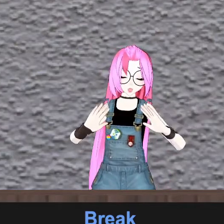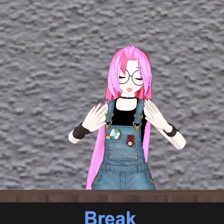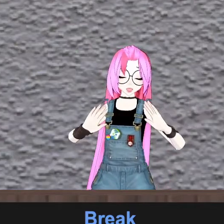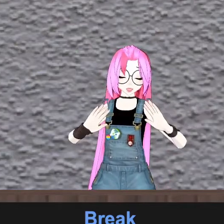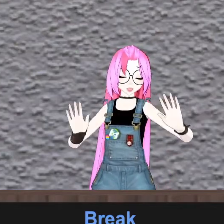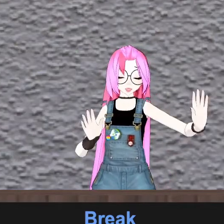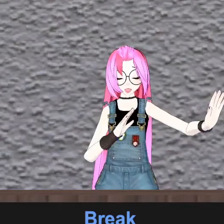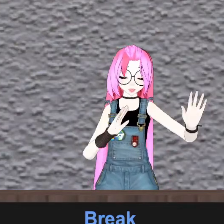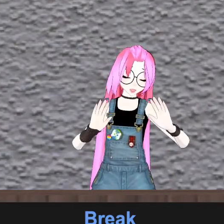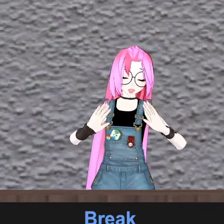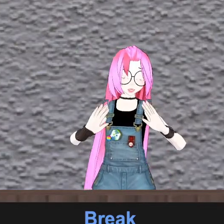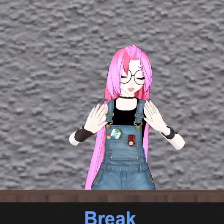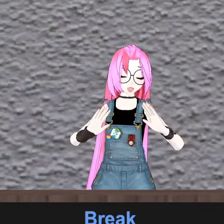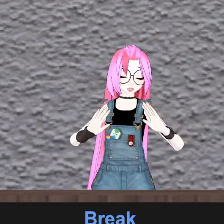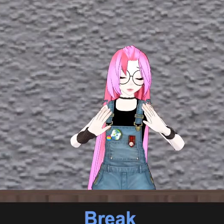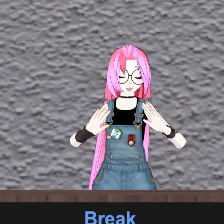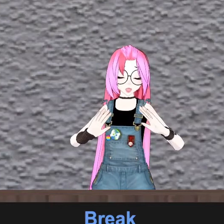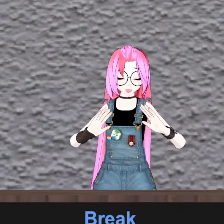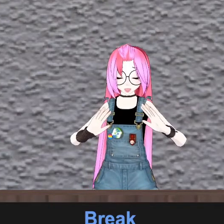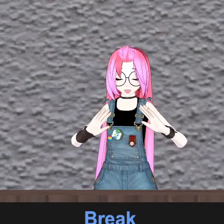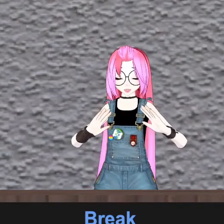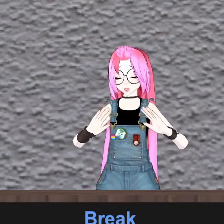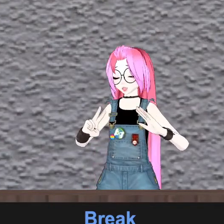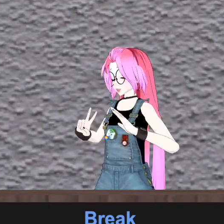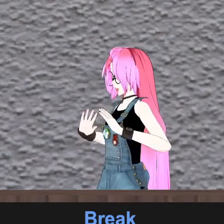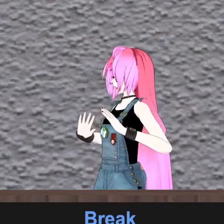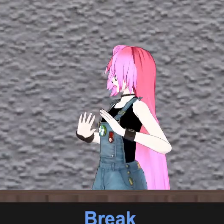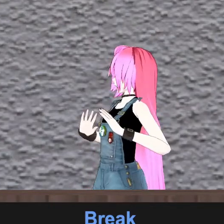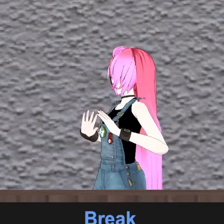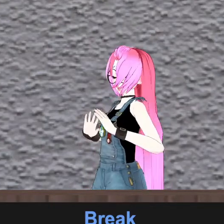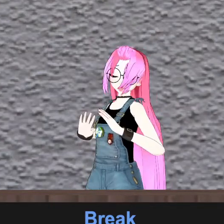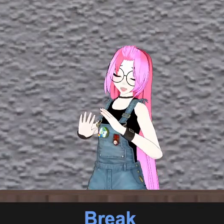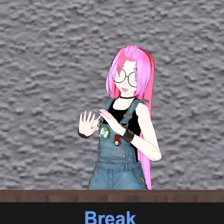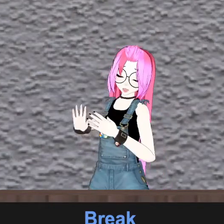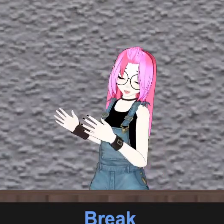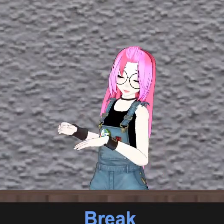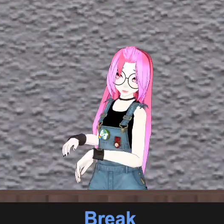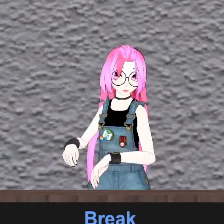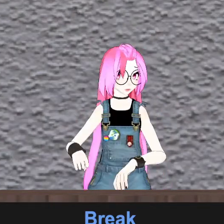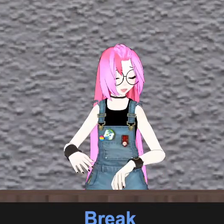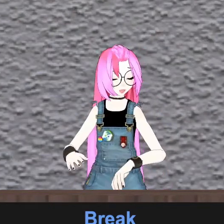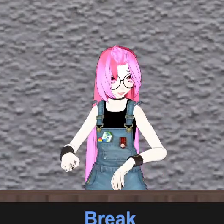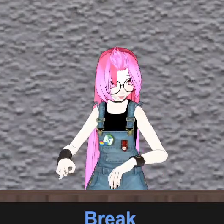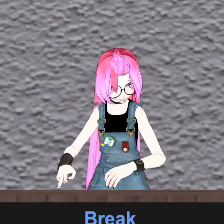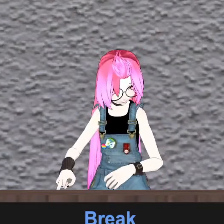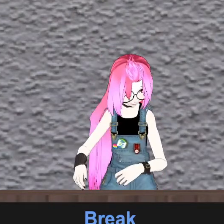work. I'm taking a break. It's off, and you just have your like a holiday, a vacation in a way. It could be used that.